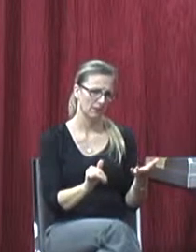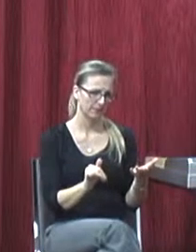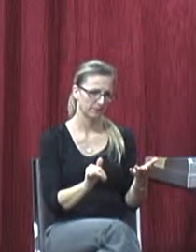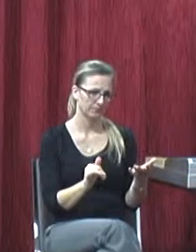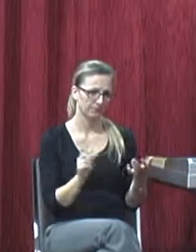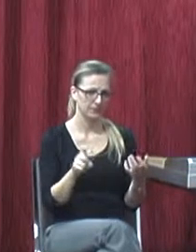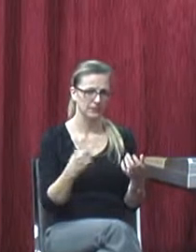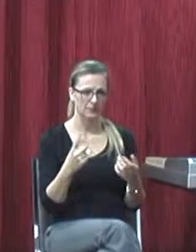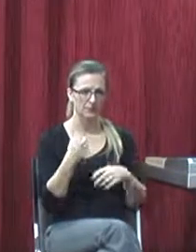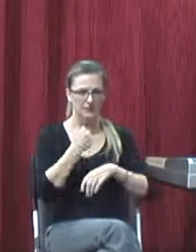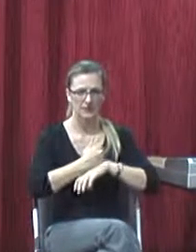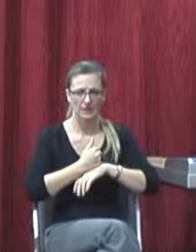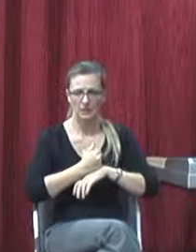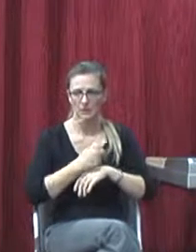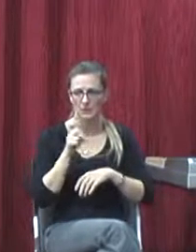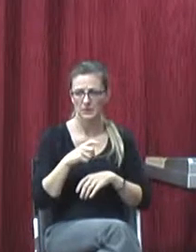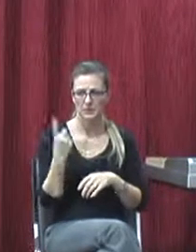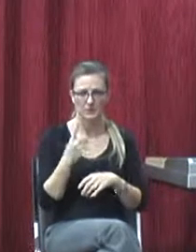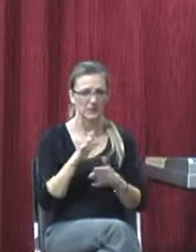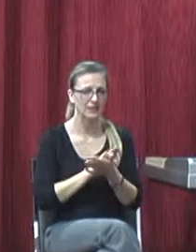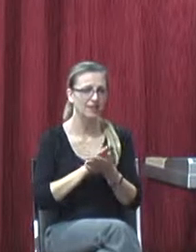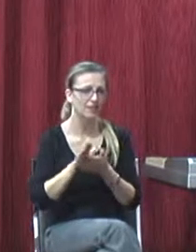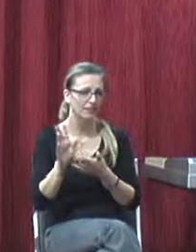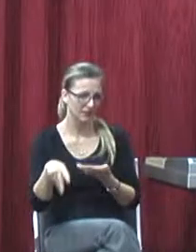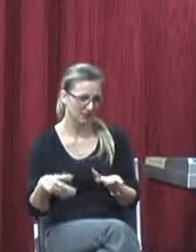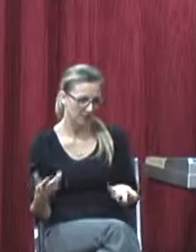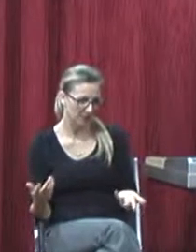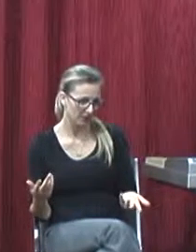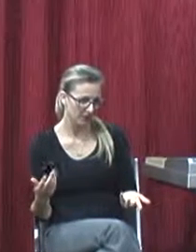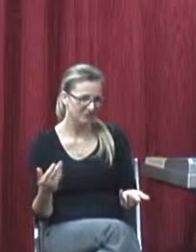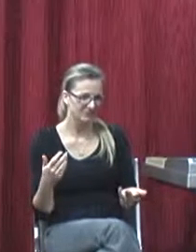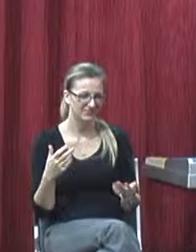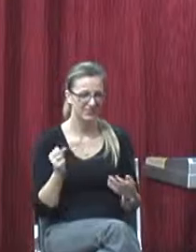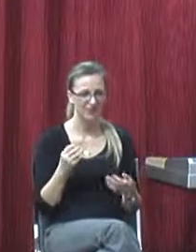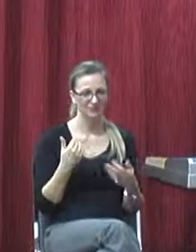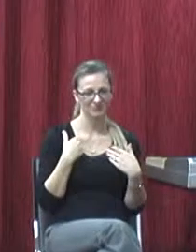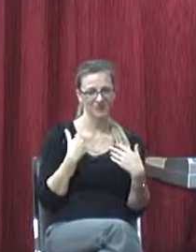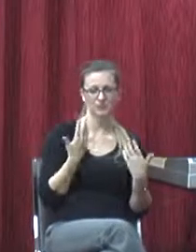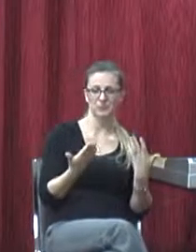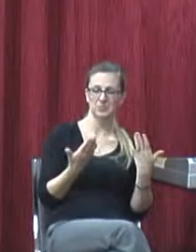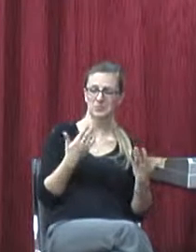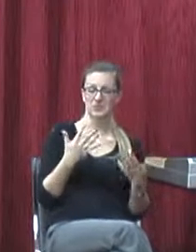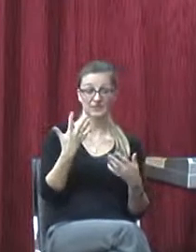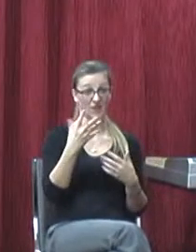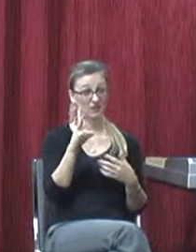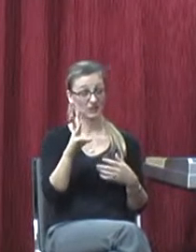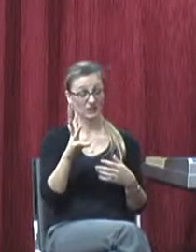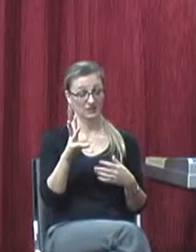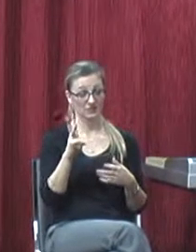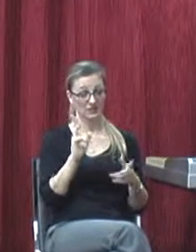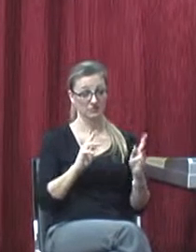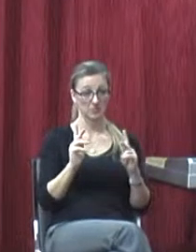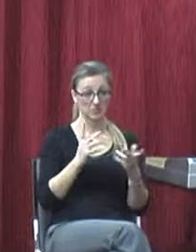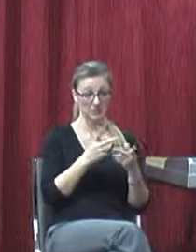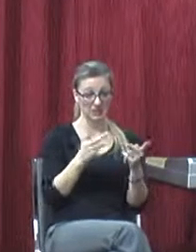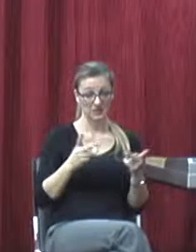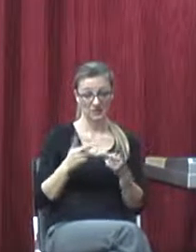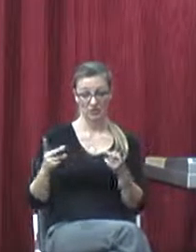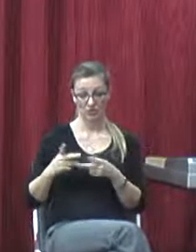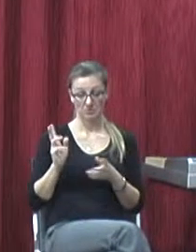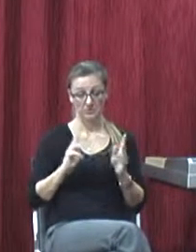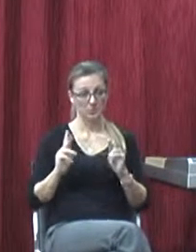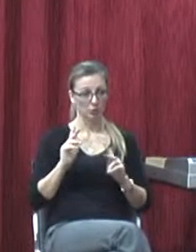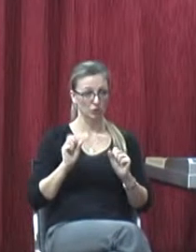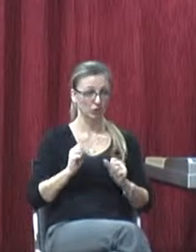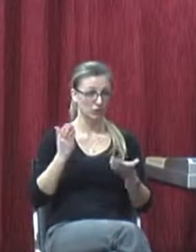need somebody to set it up, and we're going to need somebody to clean it up. So there you've got probably five or six places that people could